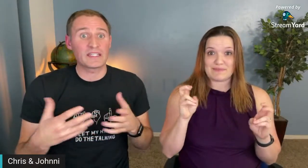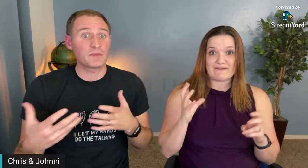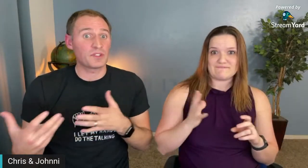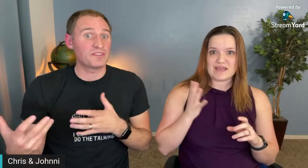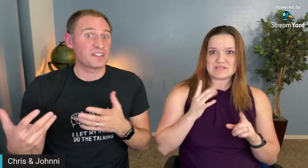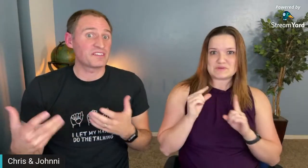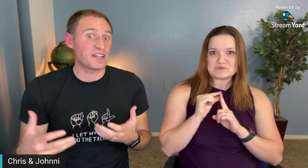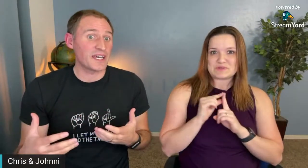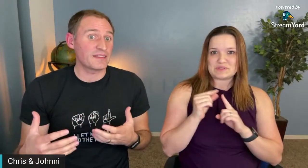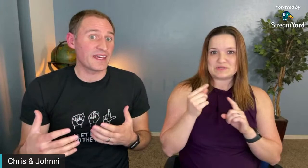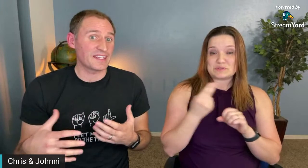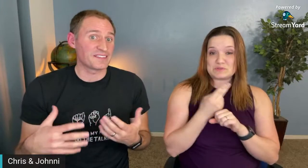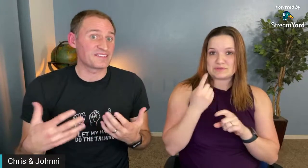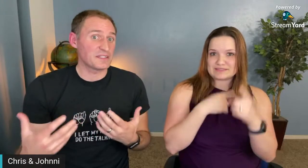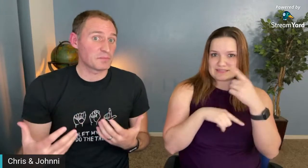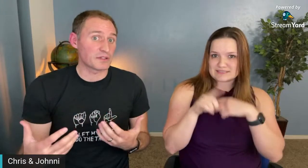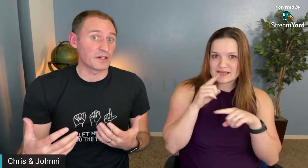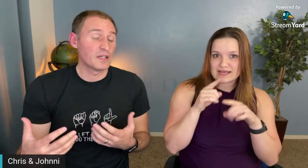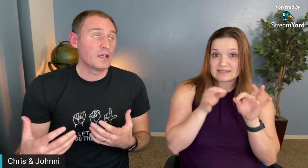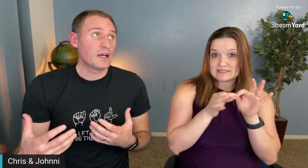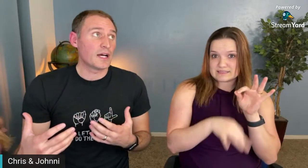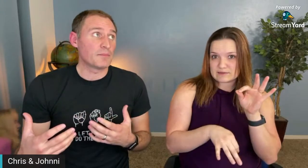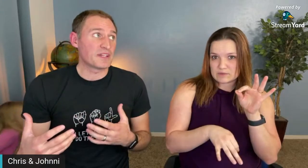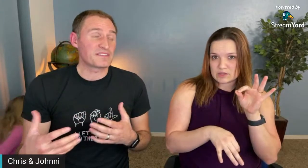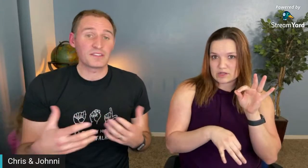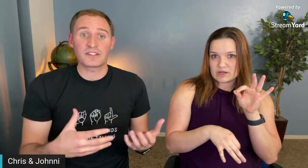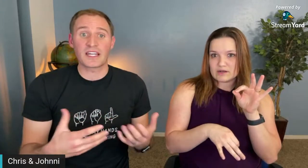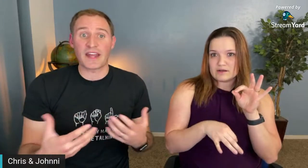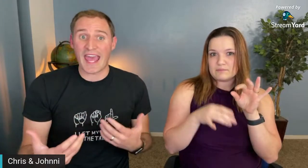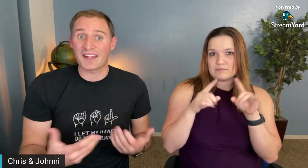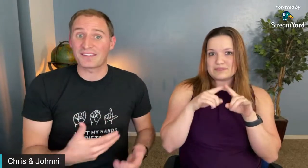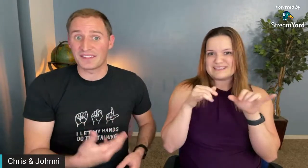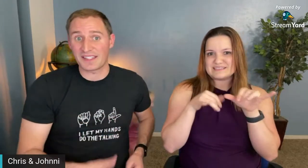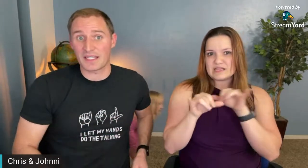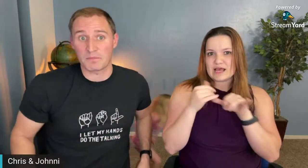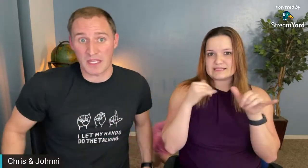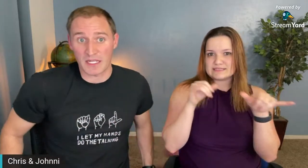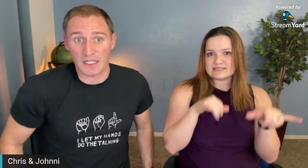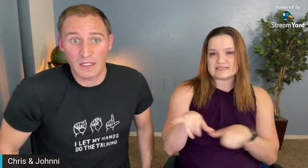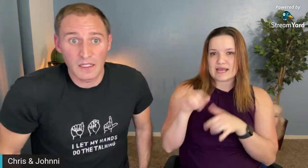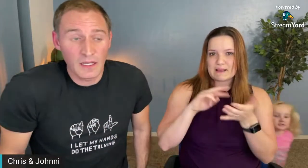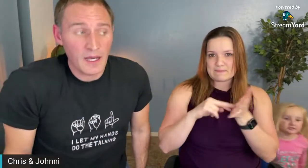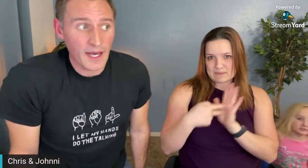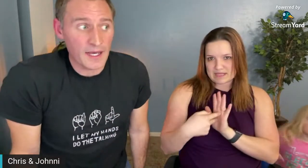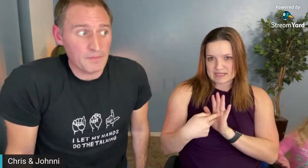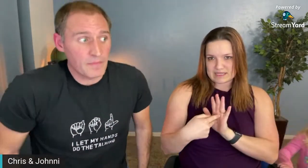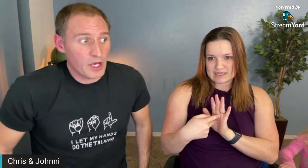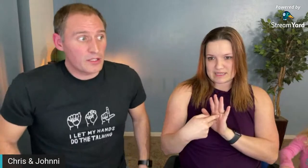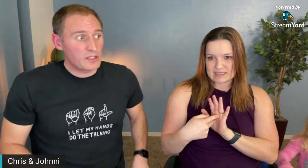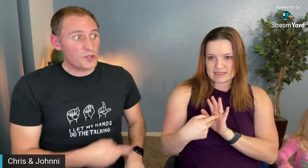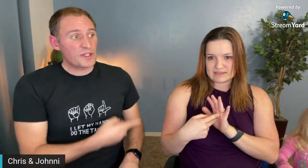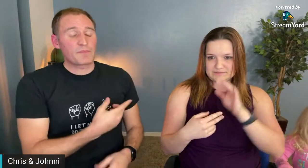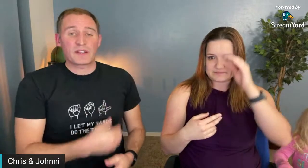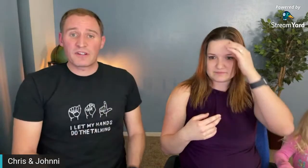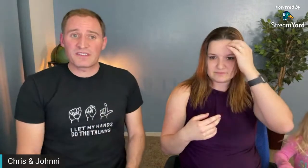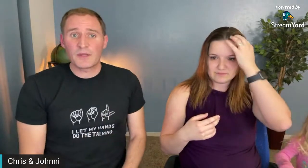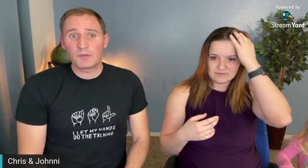up using a sign that is simpler, but still kind of has the same meaning? You know what a better example would